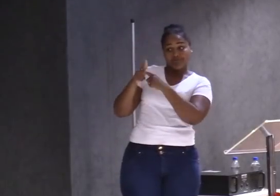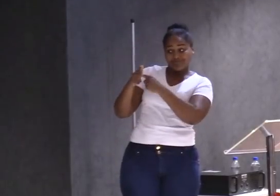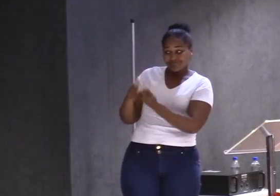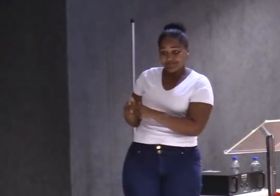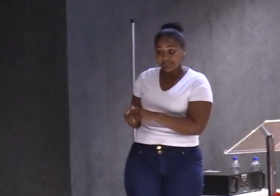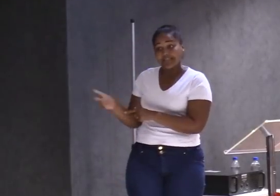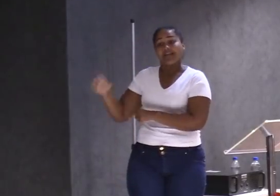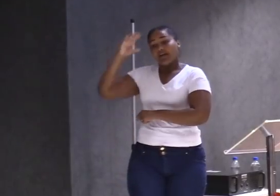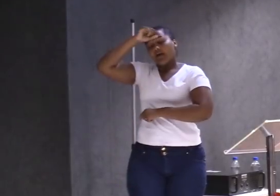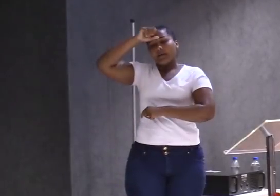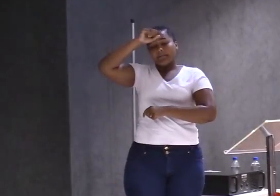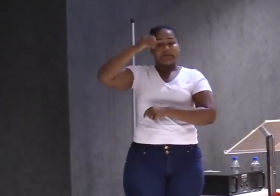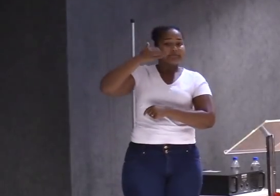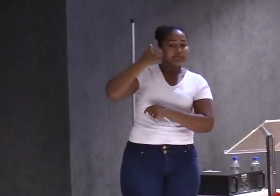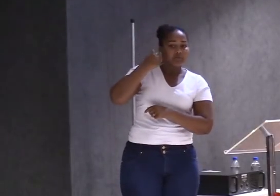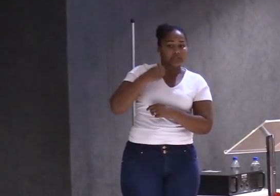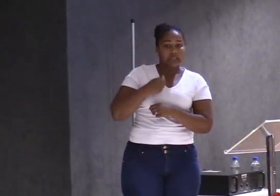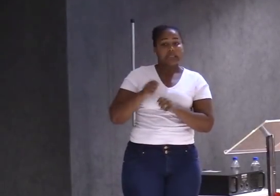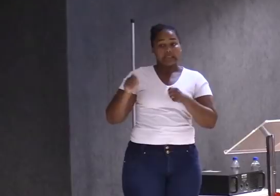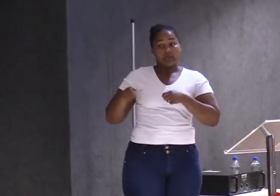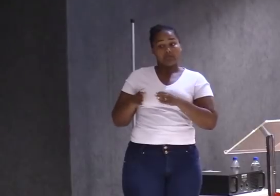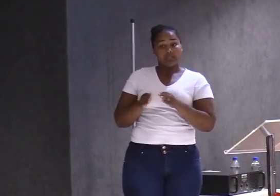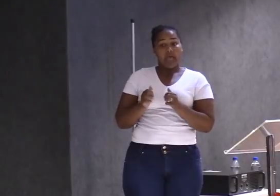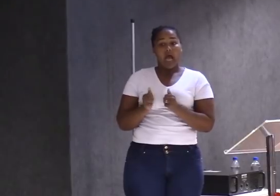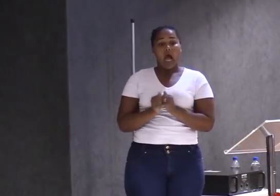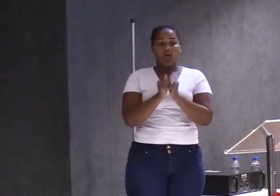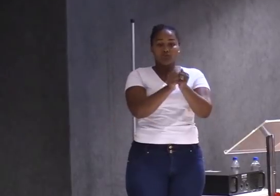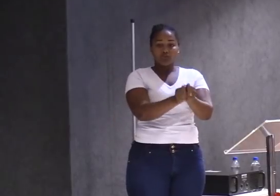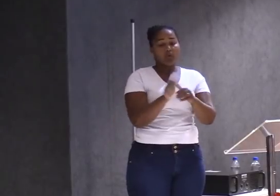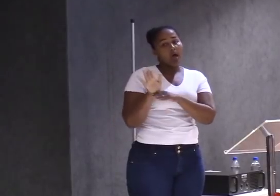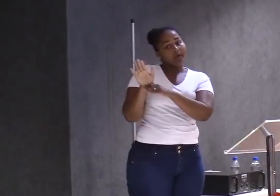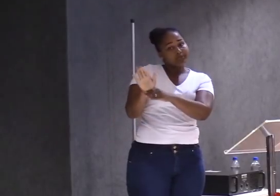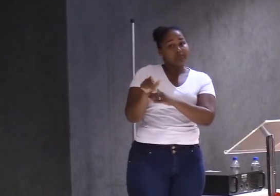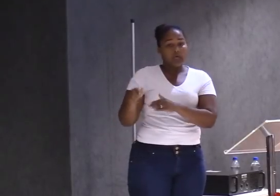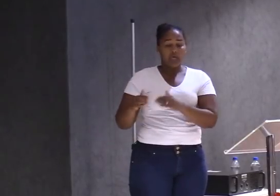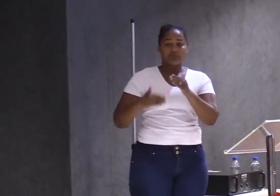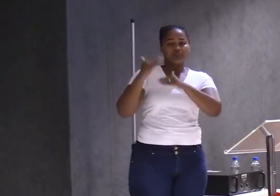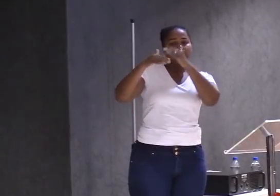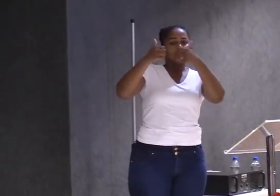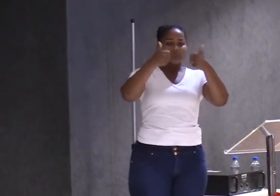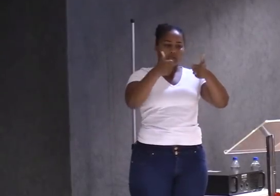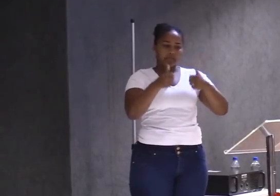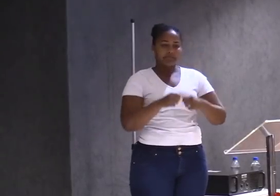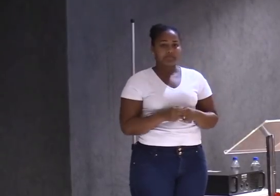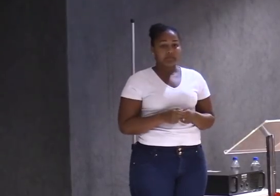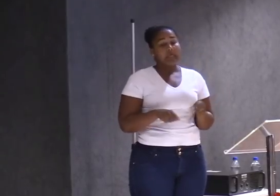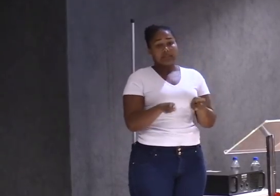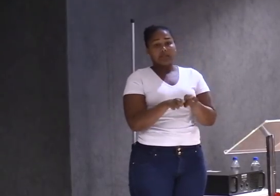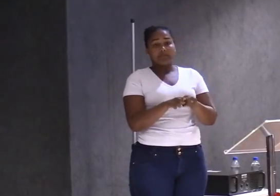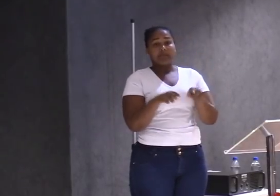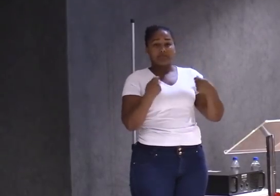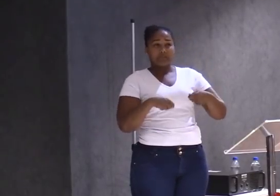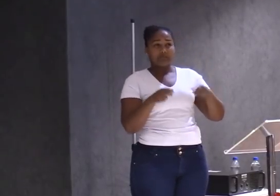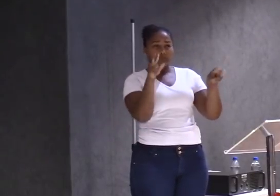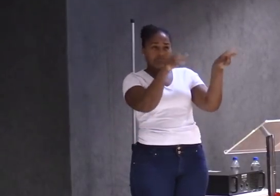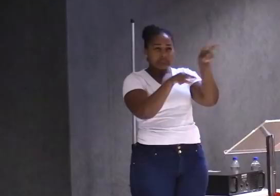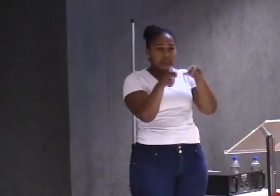vai guiando o aluno a um resultado melhor, não só no final, né, por meio de avaliações e